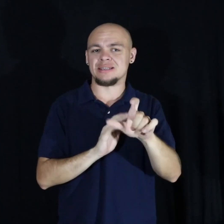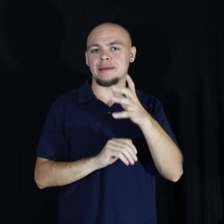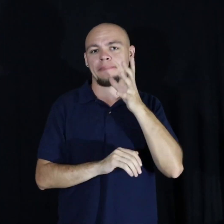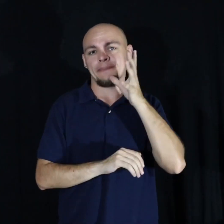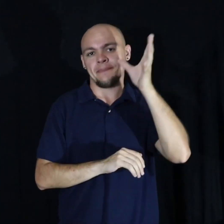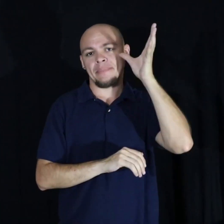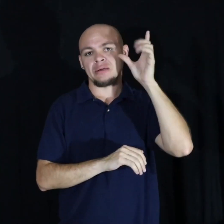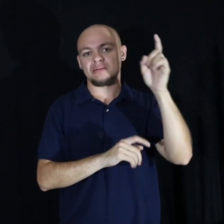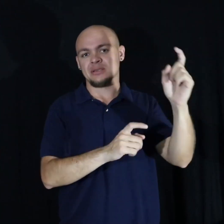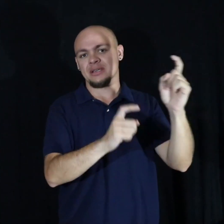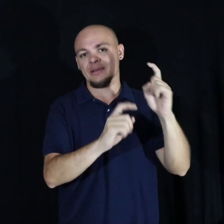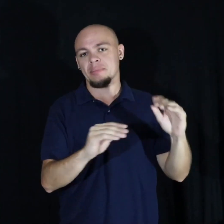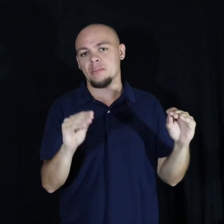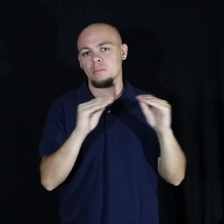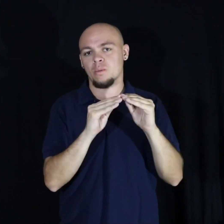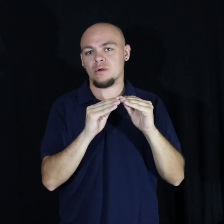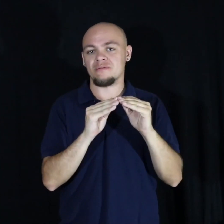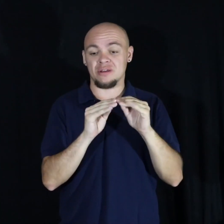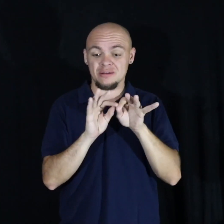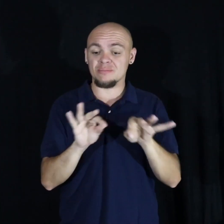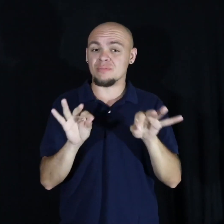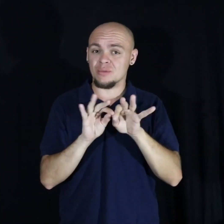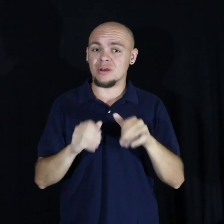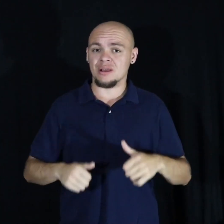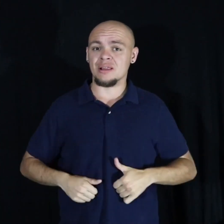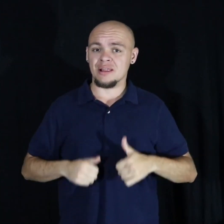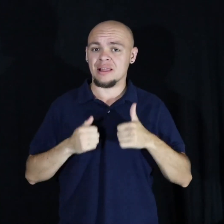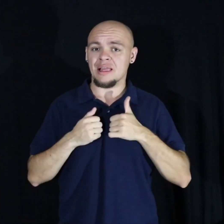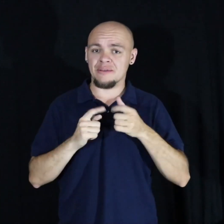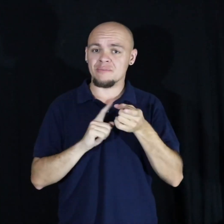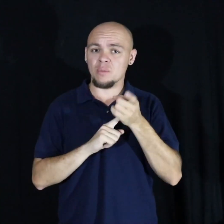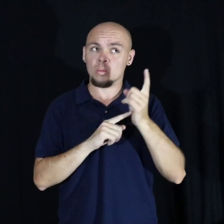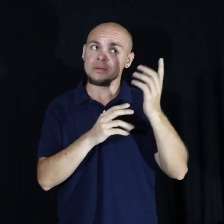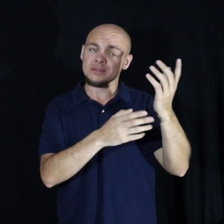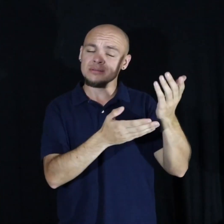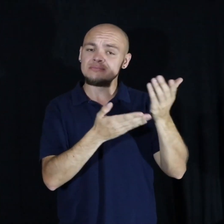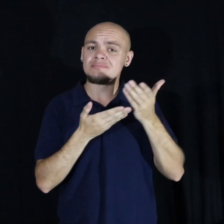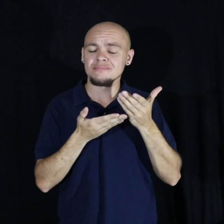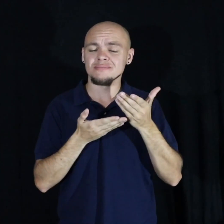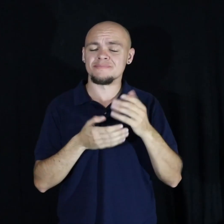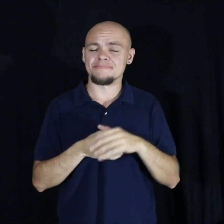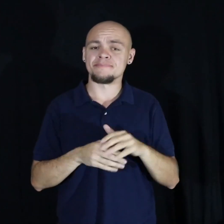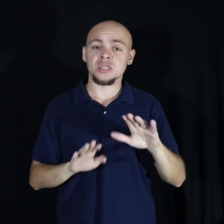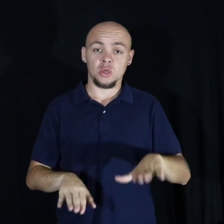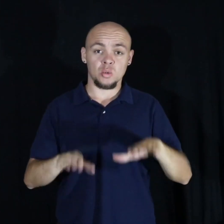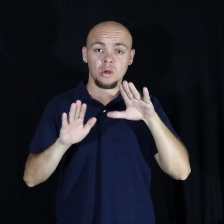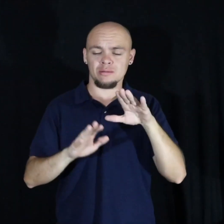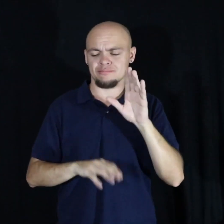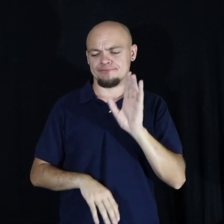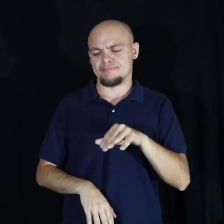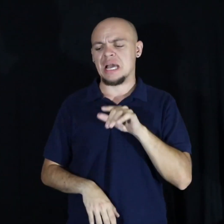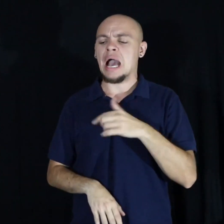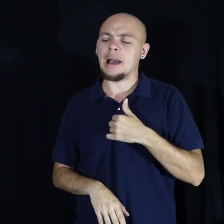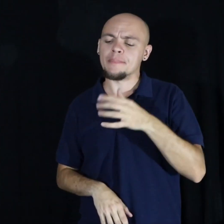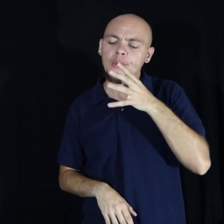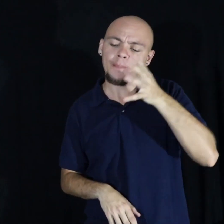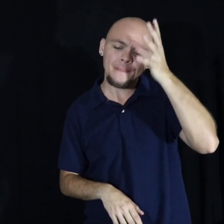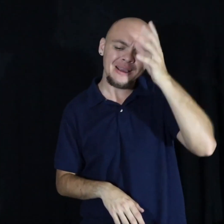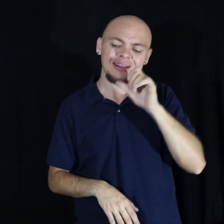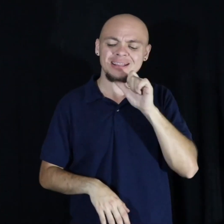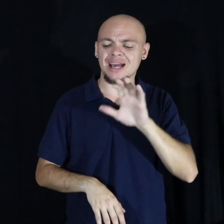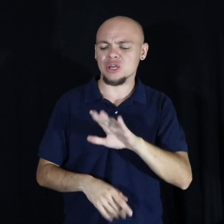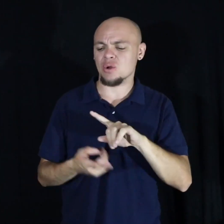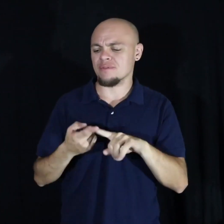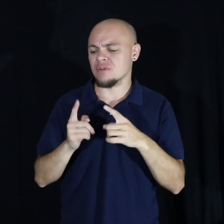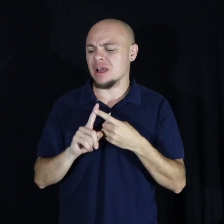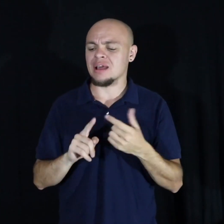parents to help me prepare for the critical stages in my life. Growing up, I was told, I'm your parent, not your friend. My